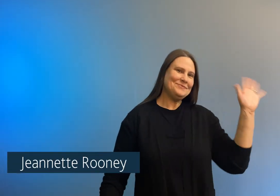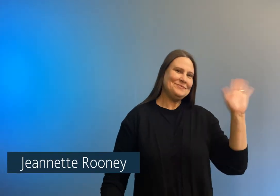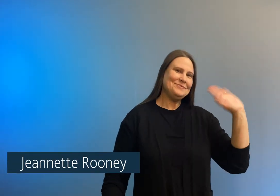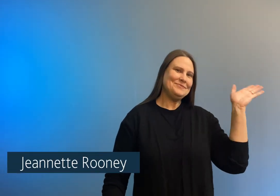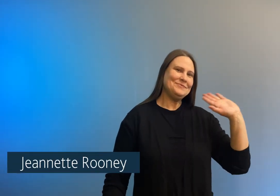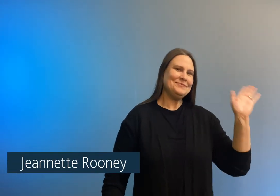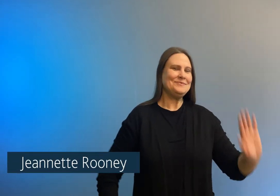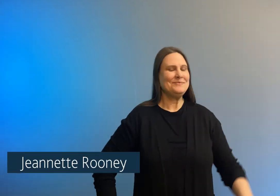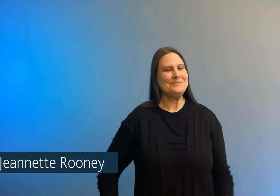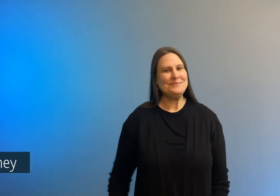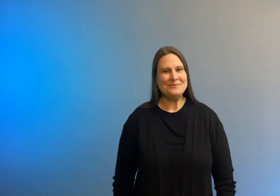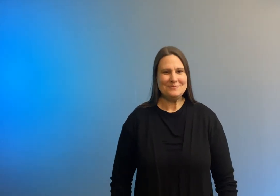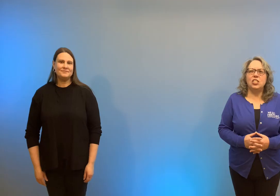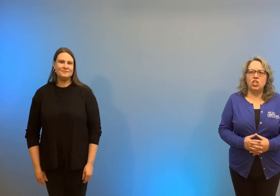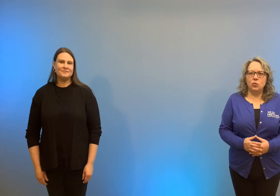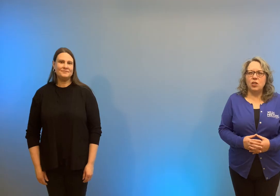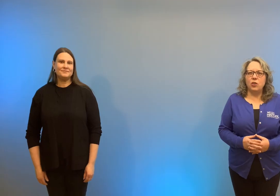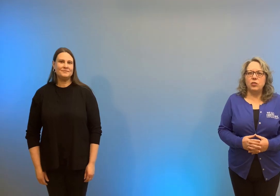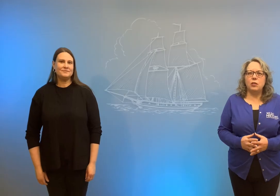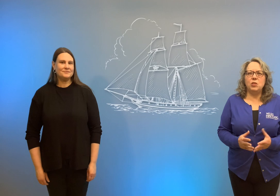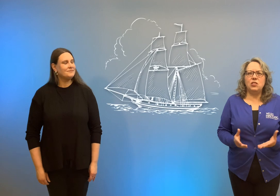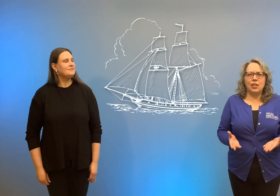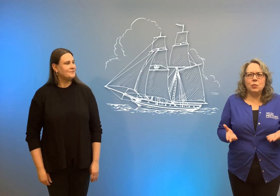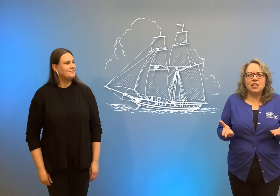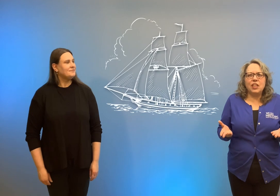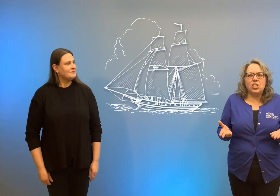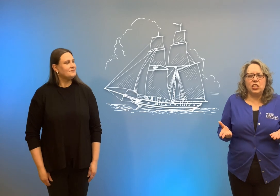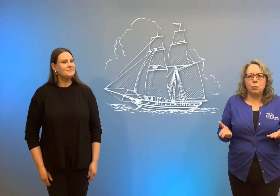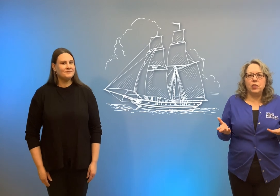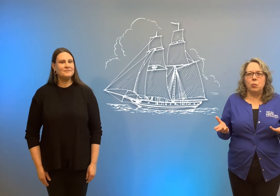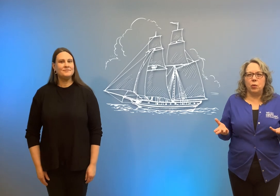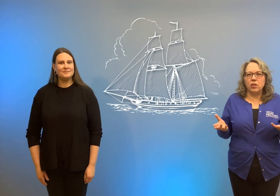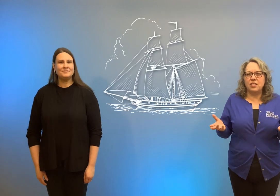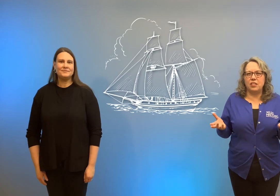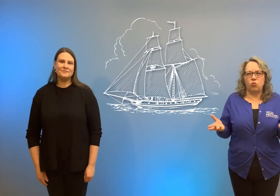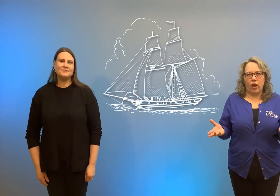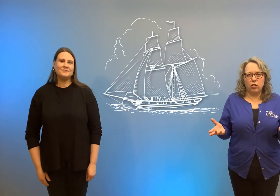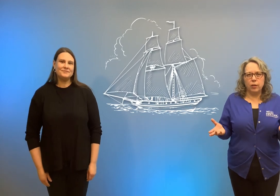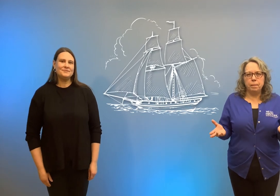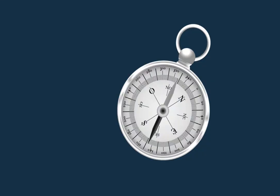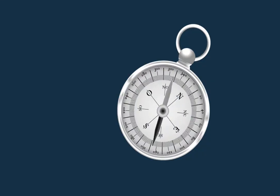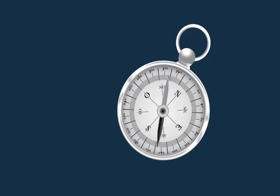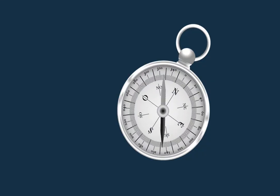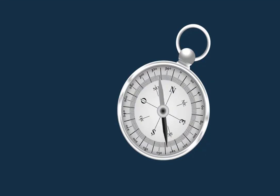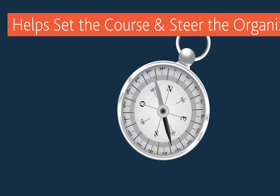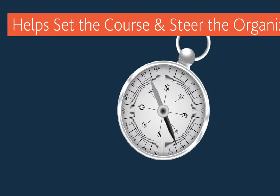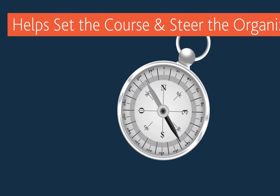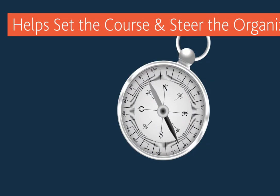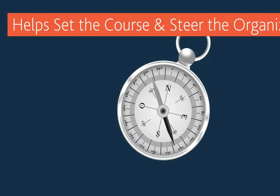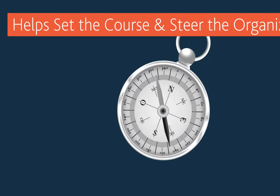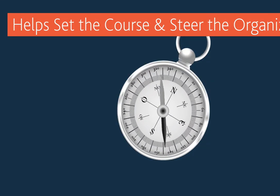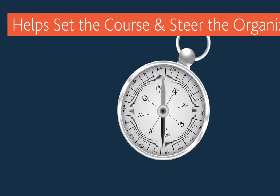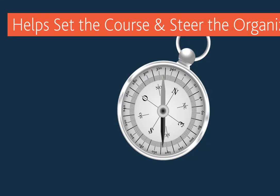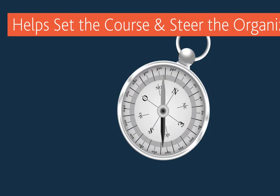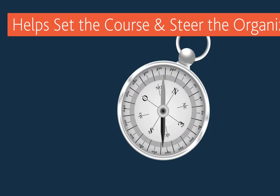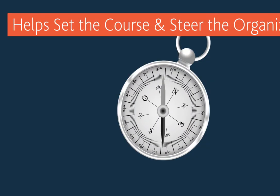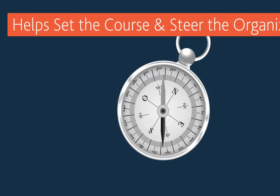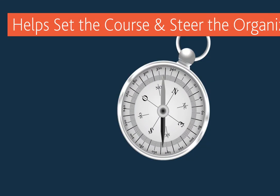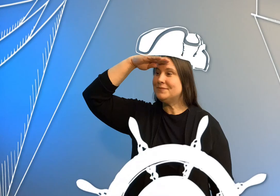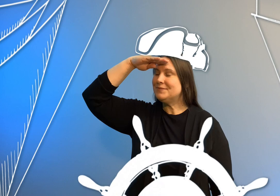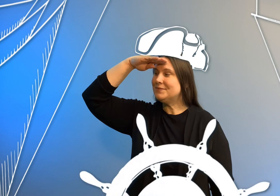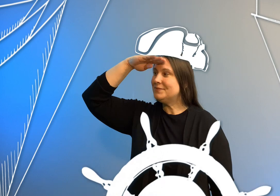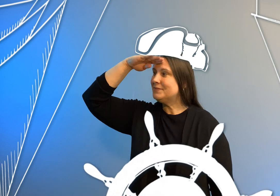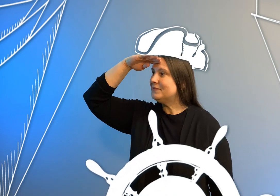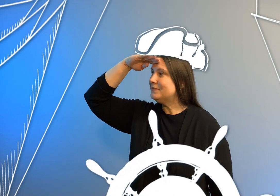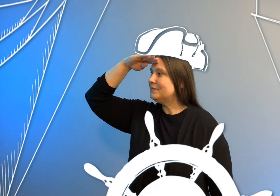Jeanette Rooney. Did you know that a museum is like a ship and the board is its rudder? The board helps set the course and steer the